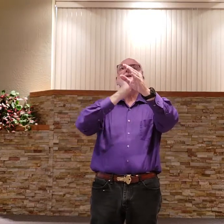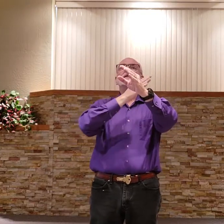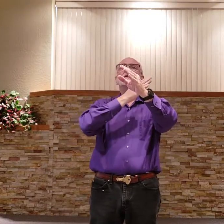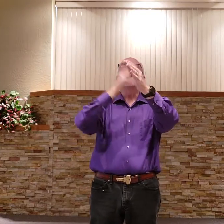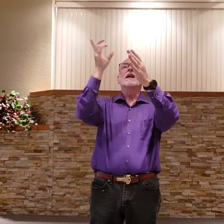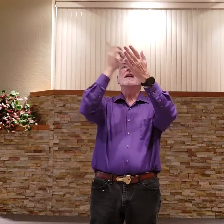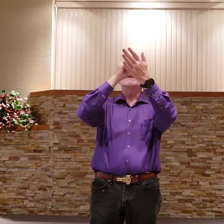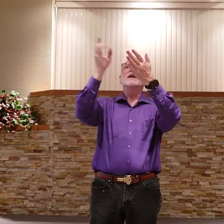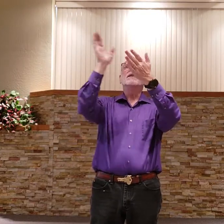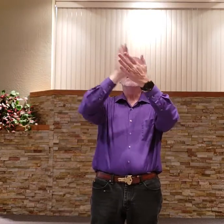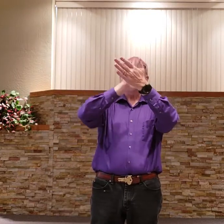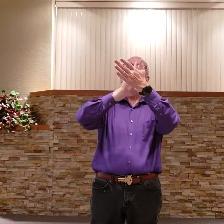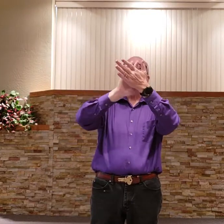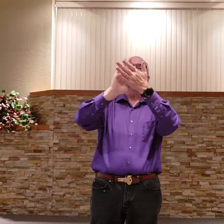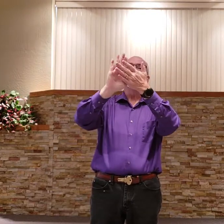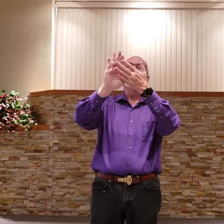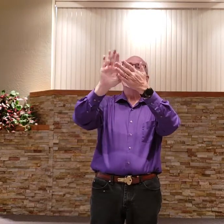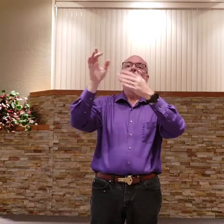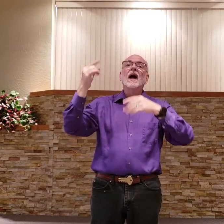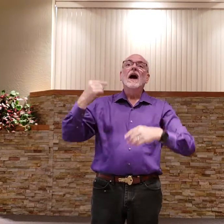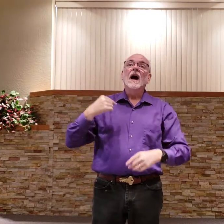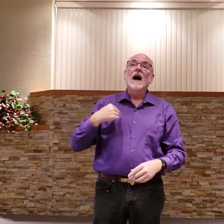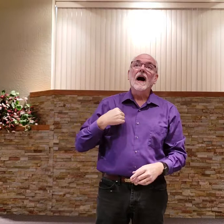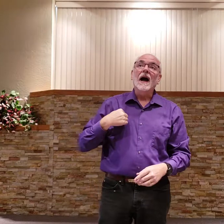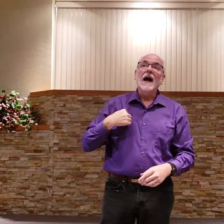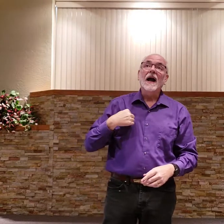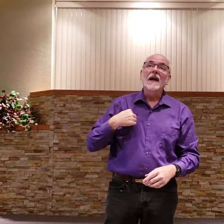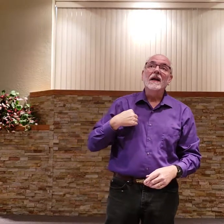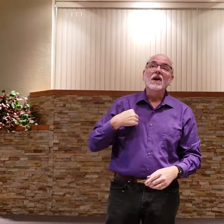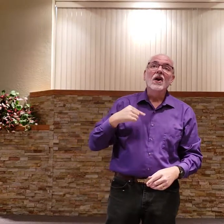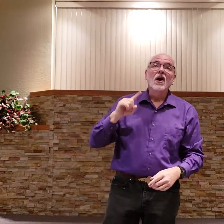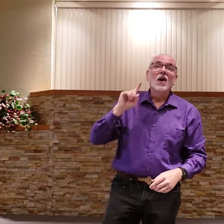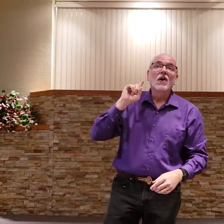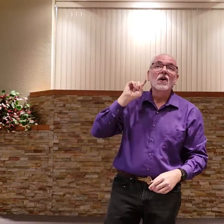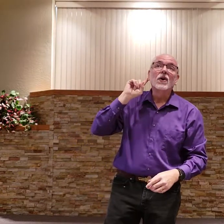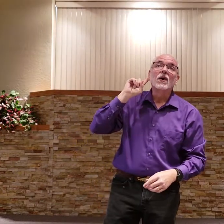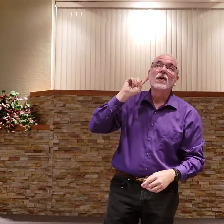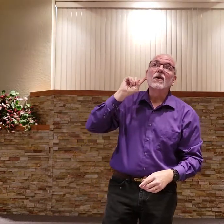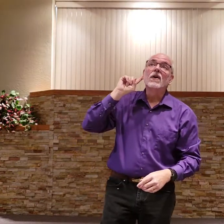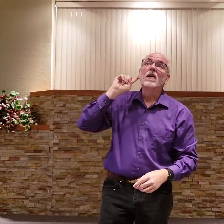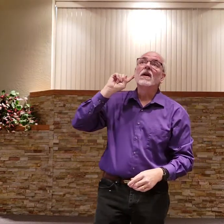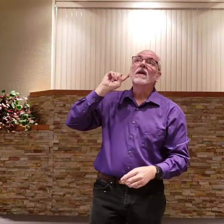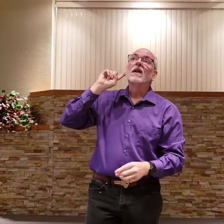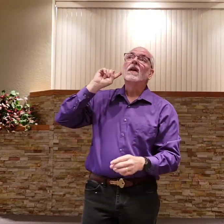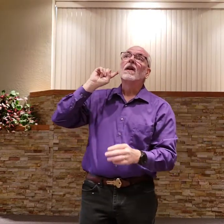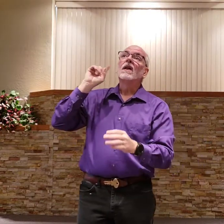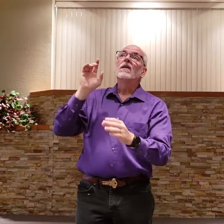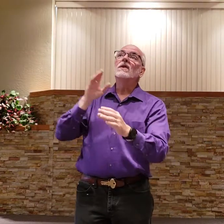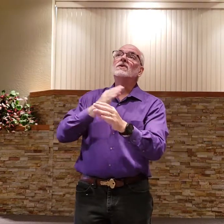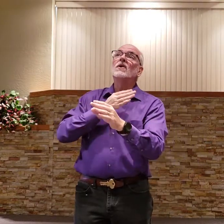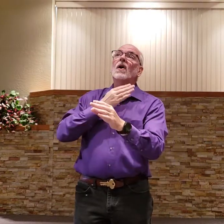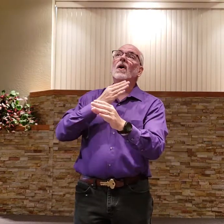strains divine. I heard the song